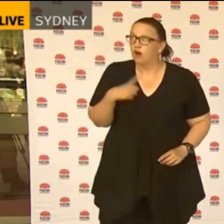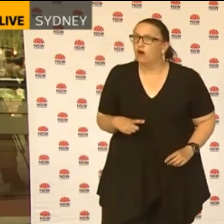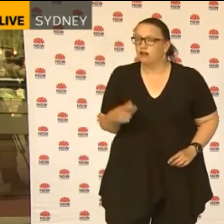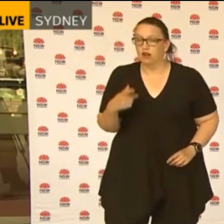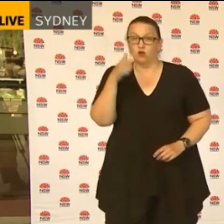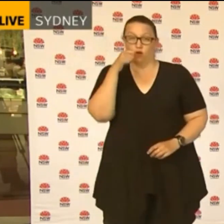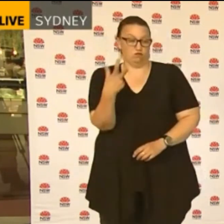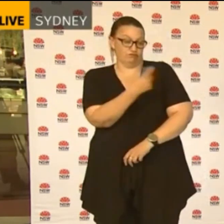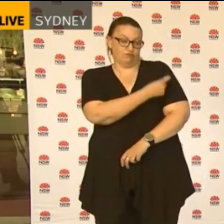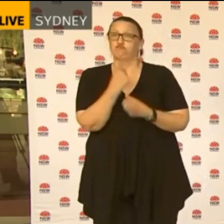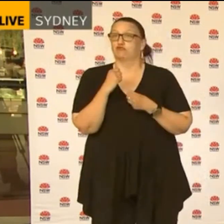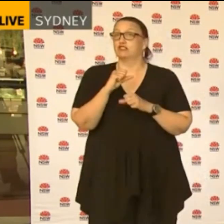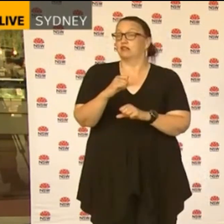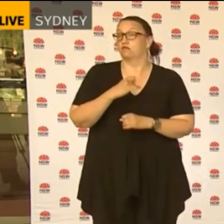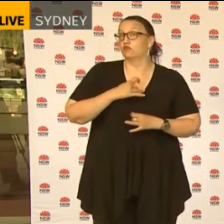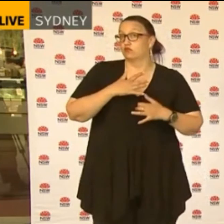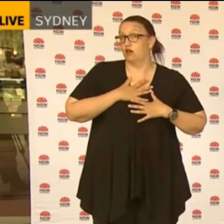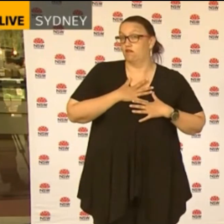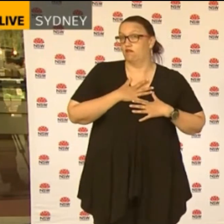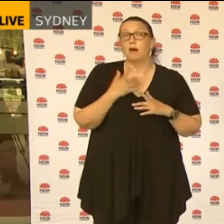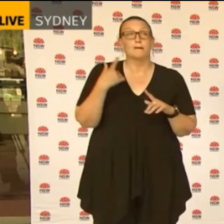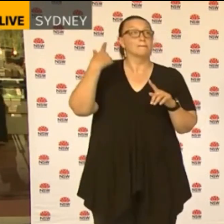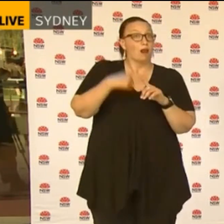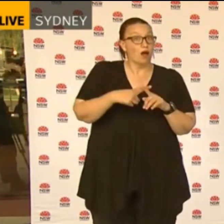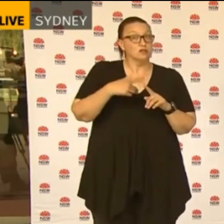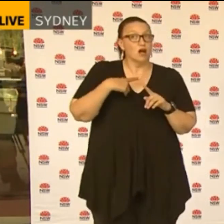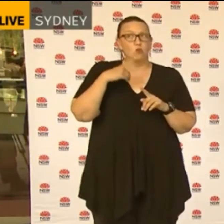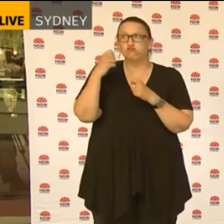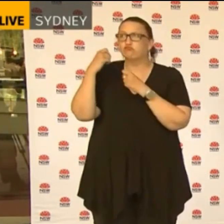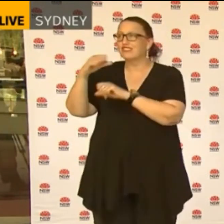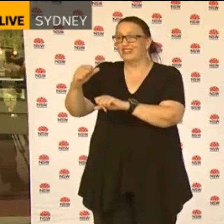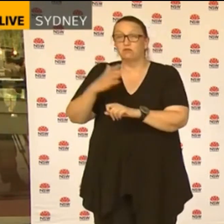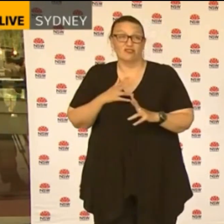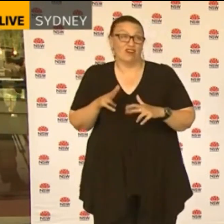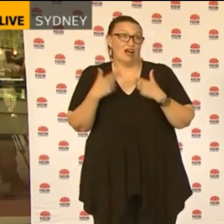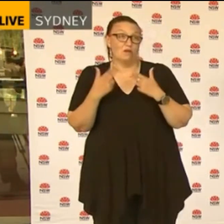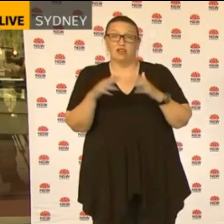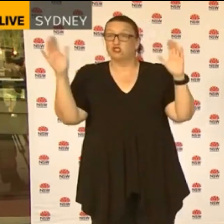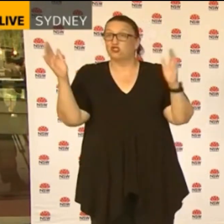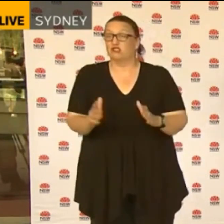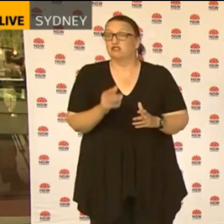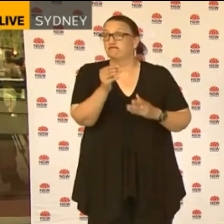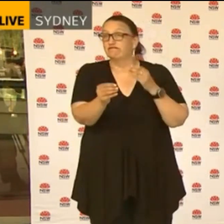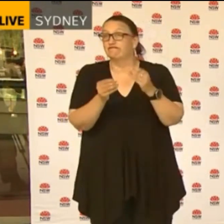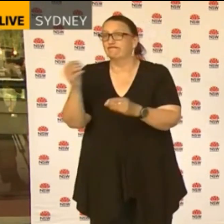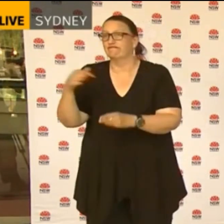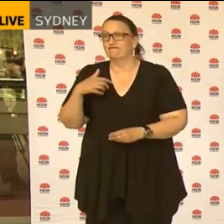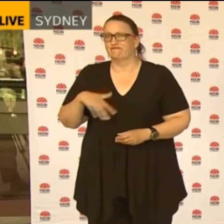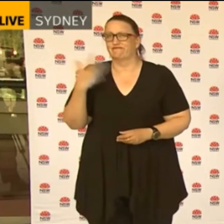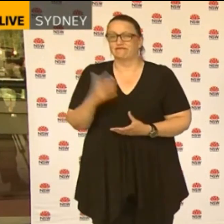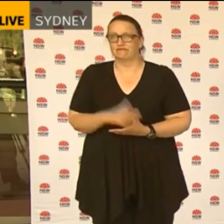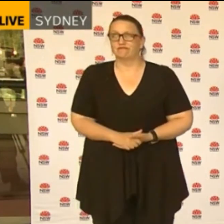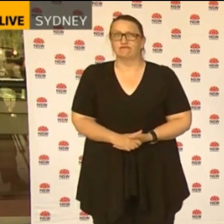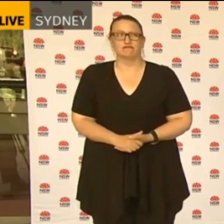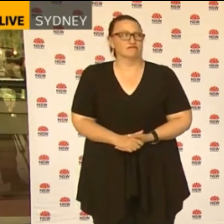but potentially, I mean, we have to assess, obviously each vaccine will be different, but potentially also reducing the chance of passing it on.